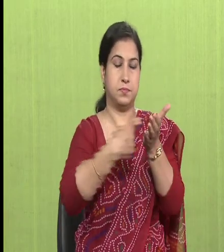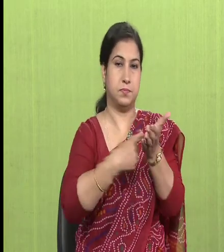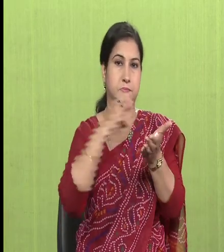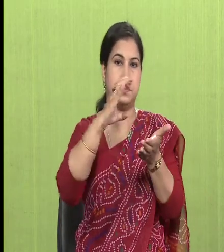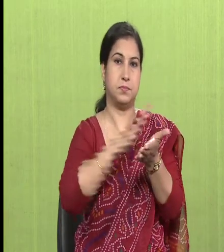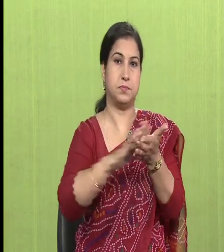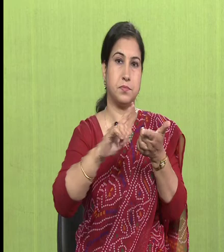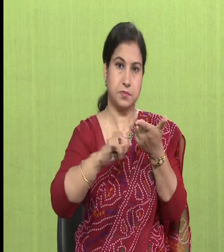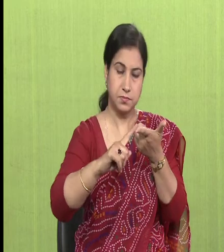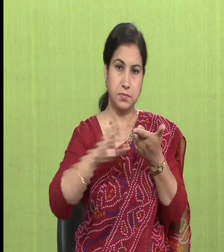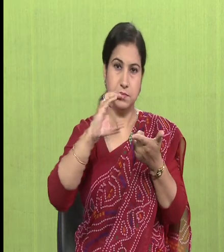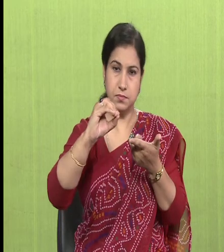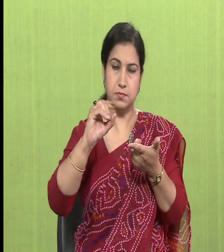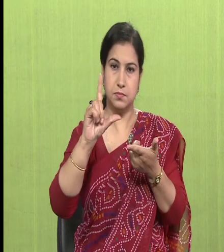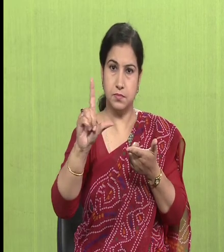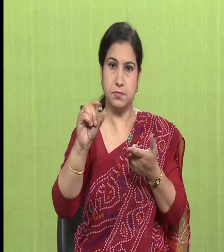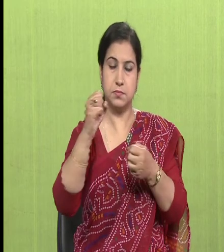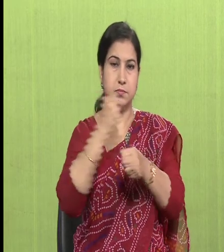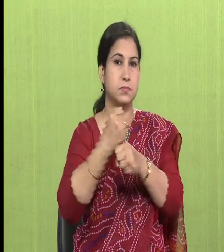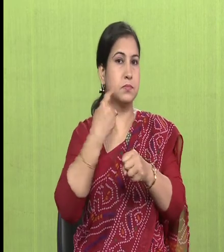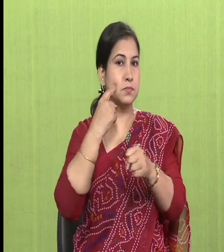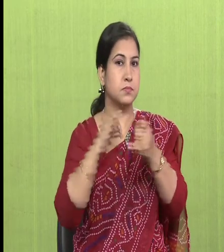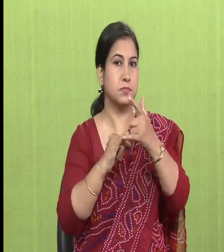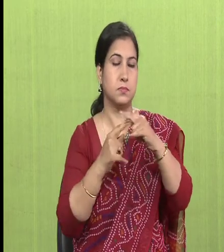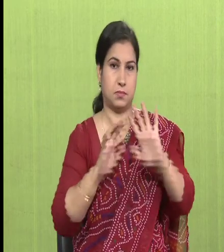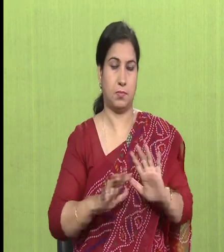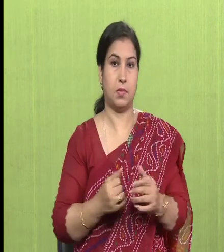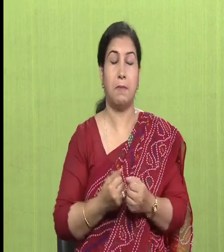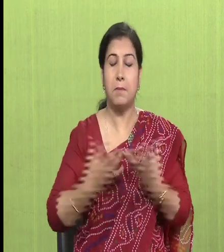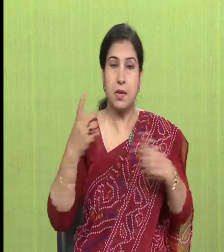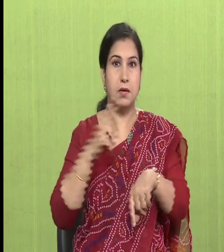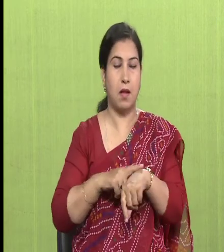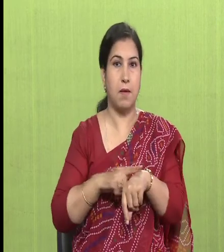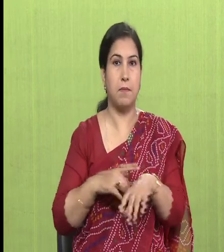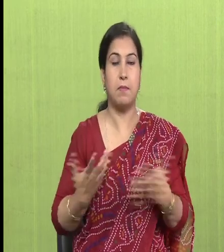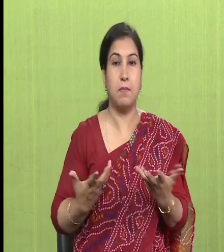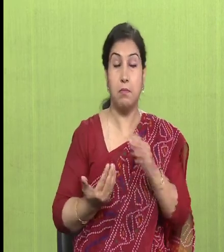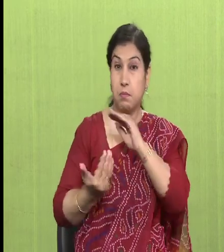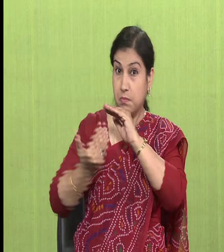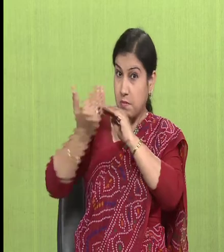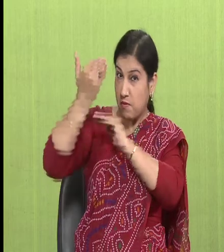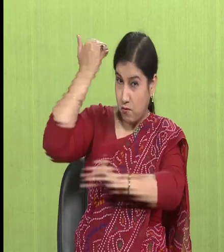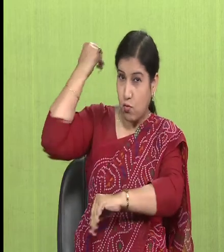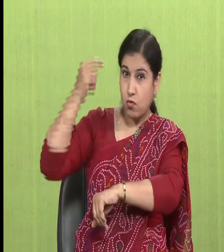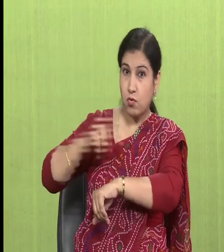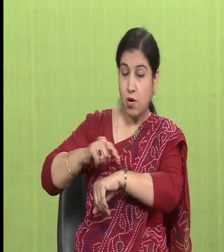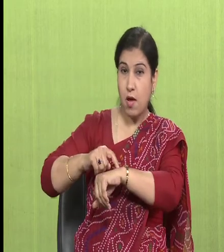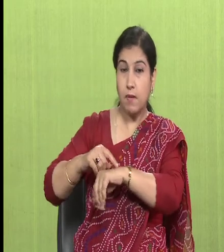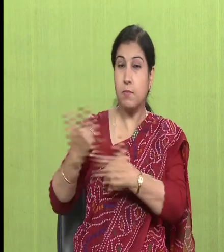Learners, most of the time, the remains related to the past times are buried under the